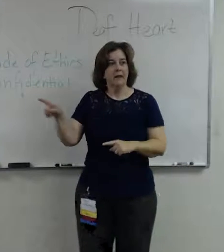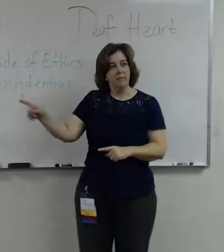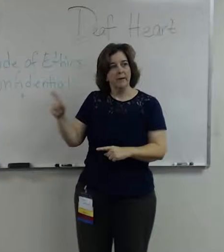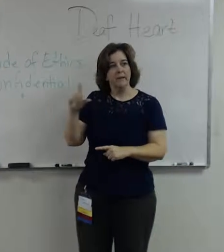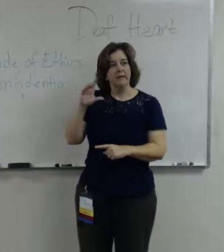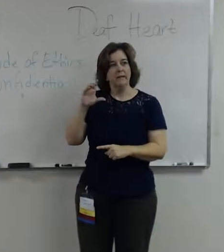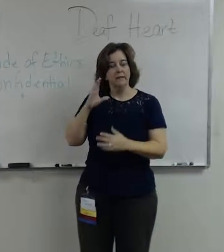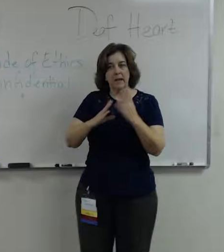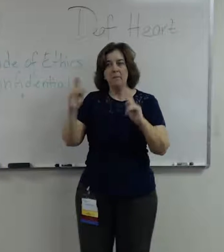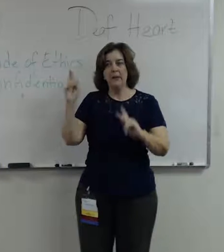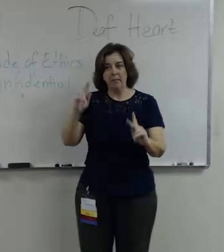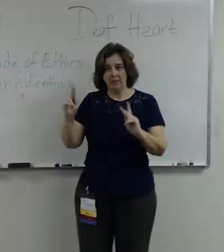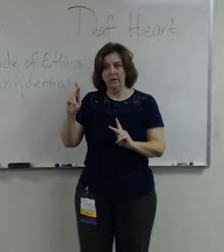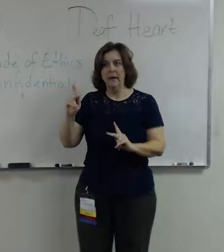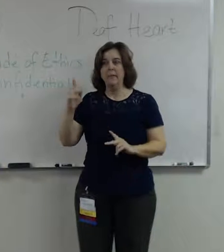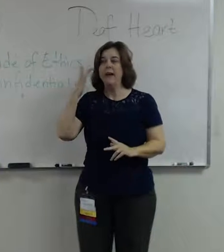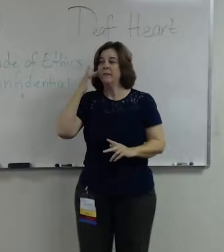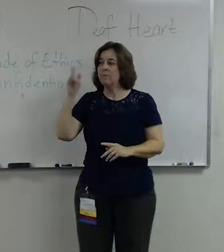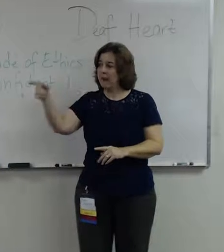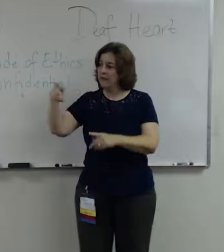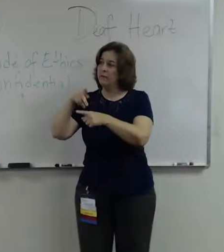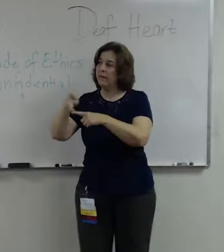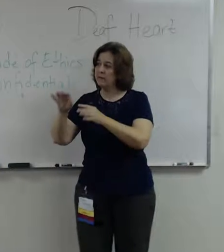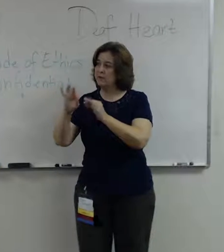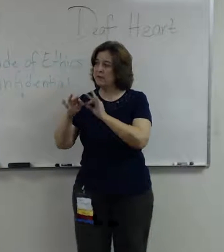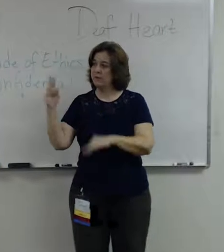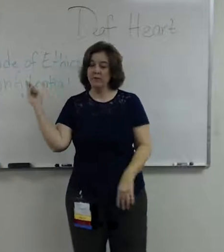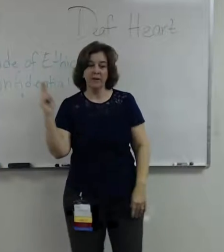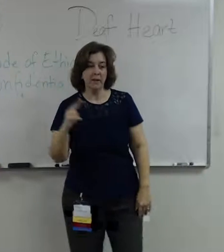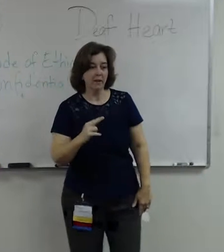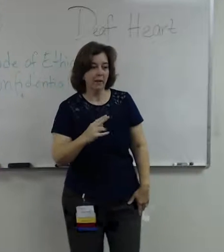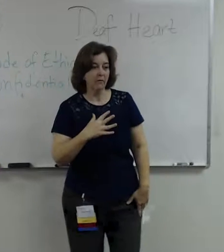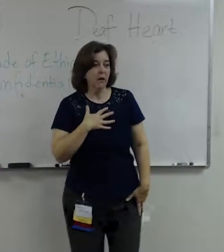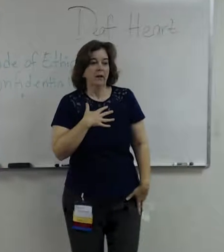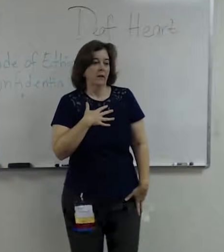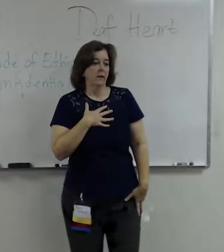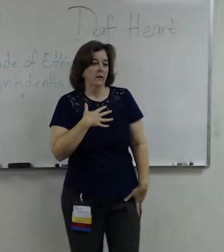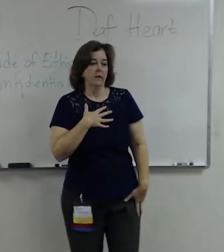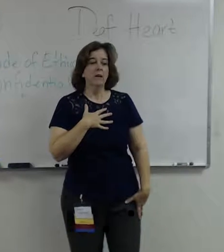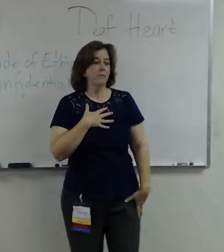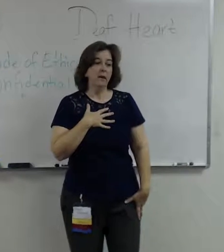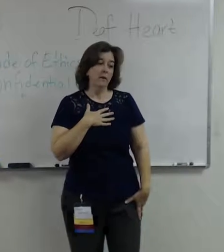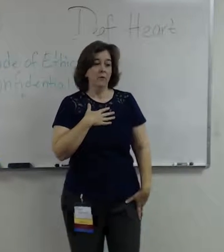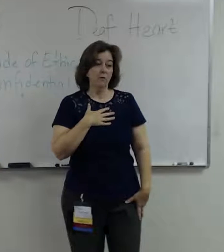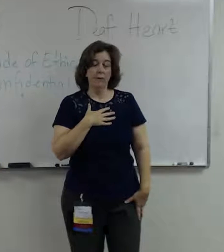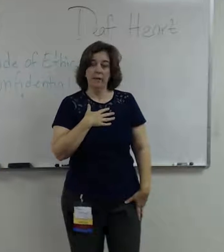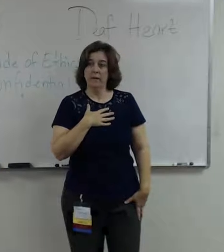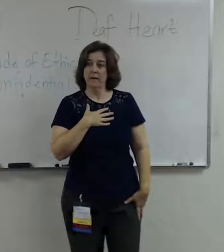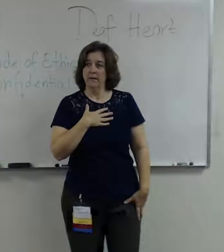But some people, and that's why the professional interpreters come and go, oh, no.